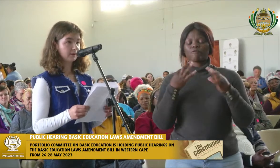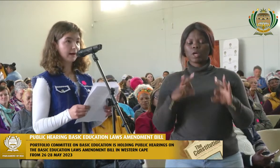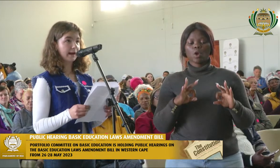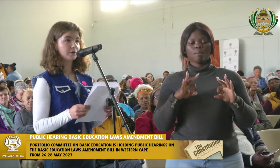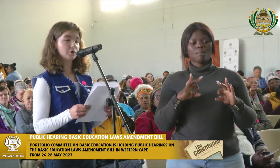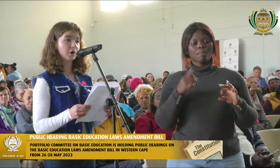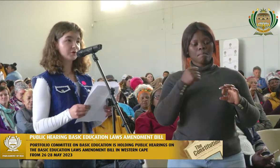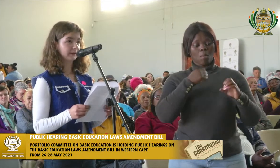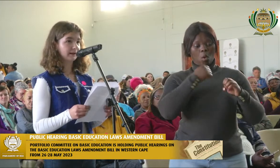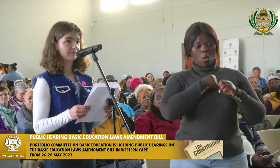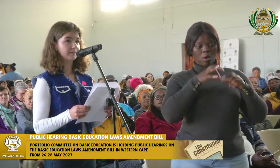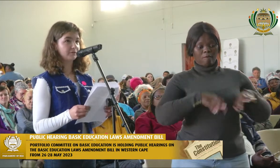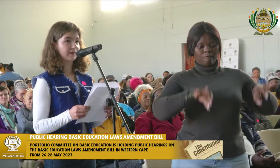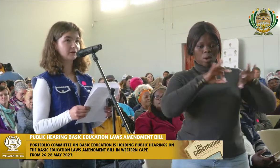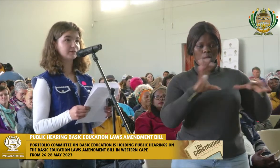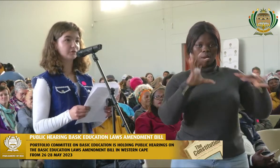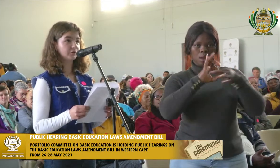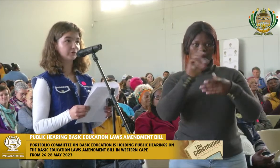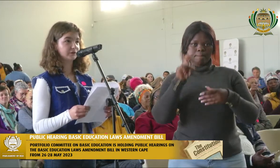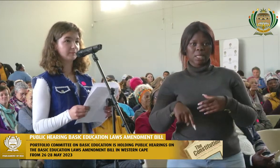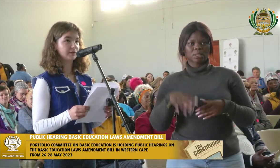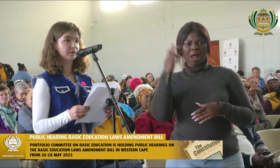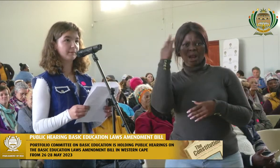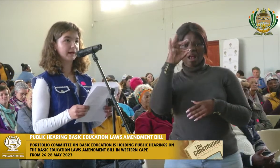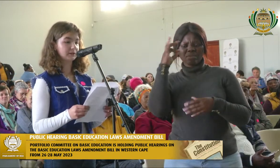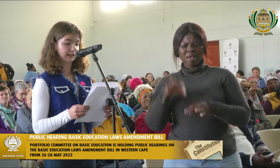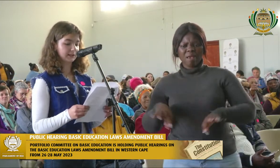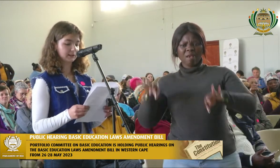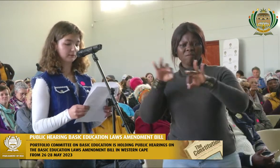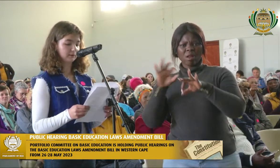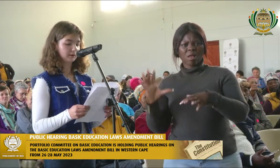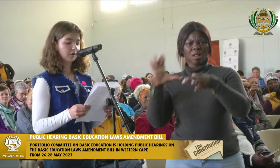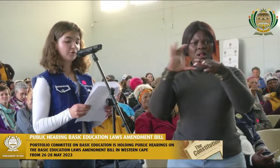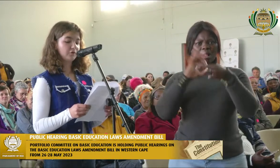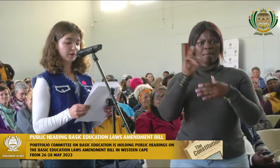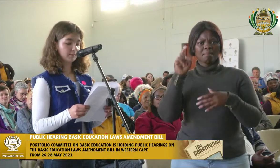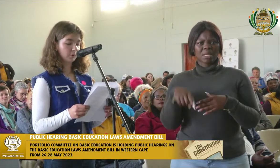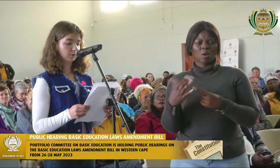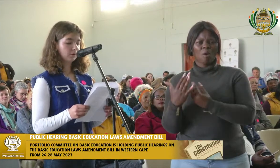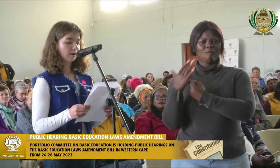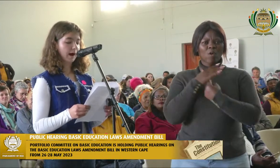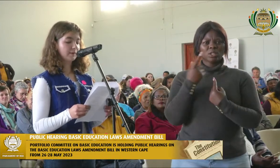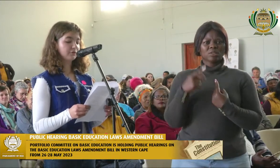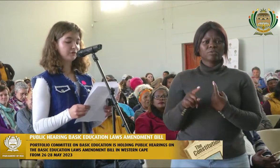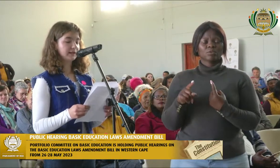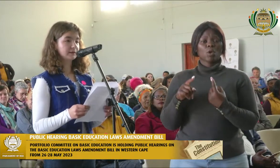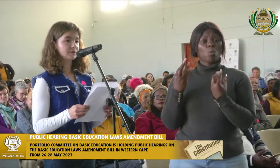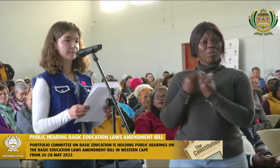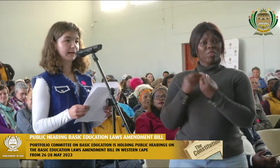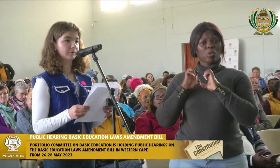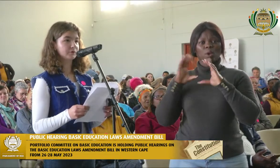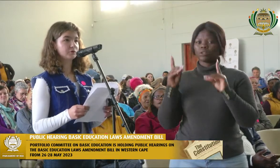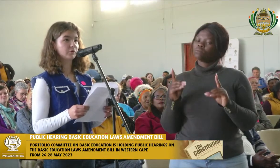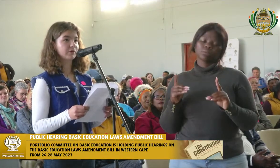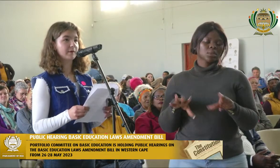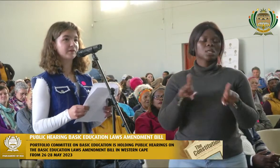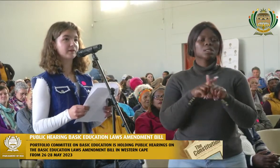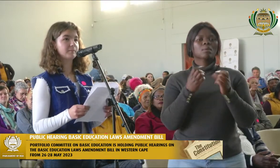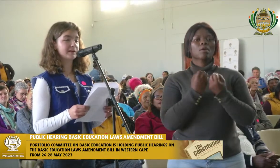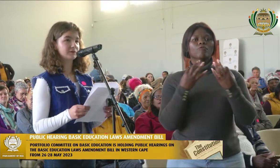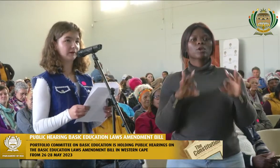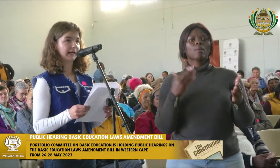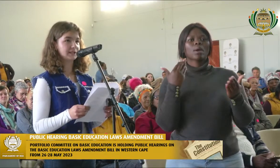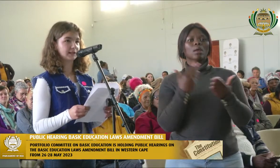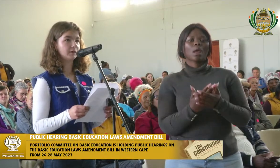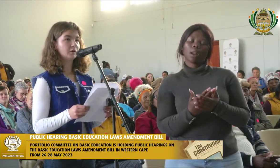values, and I do not want government values enforced on me through my education. Furthermore, I want freedom to be able to authorize